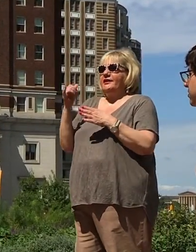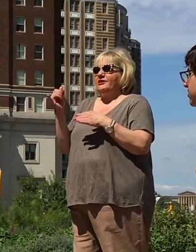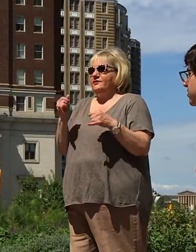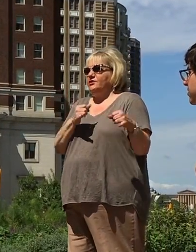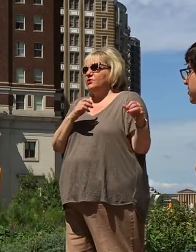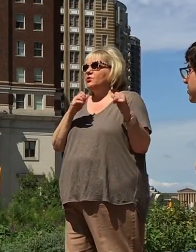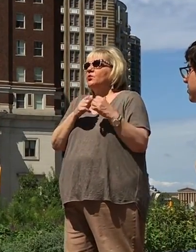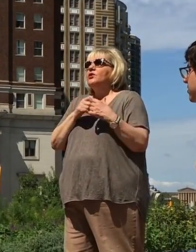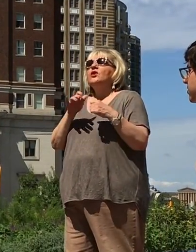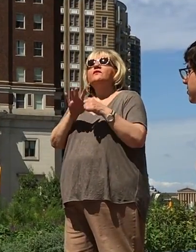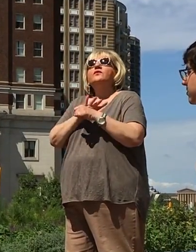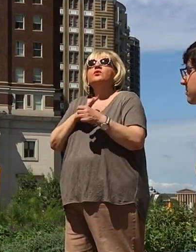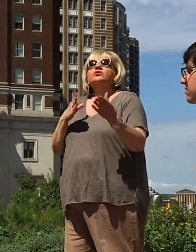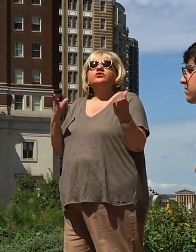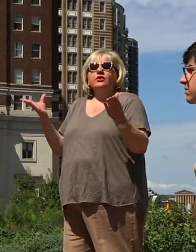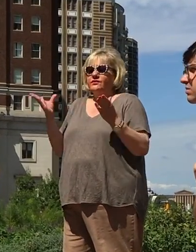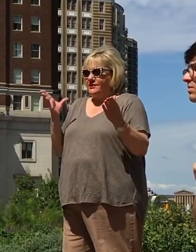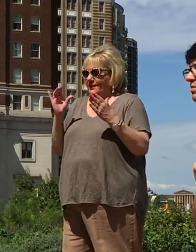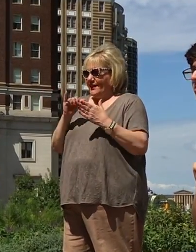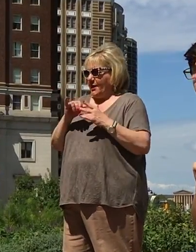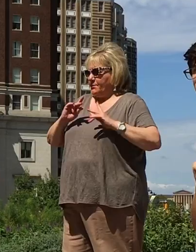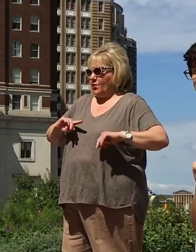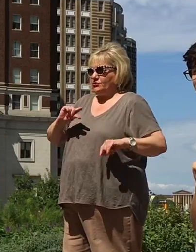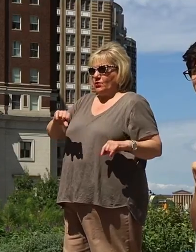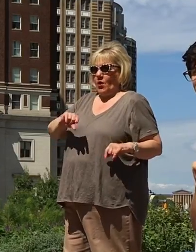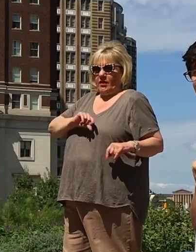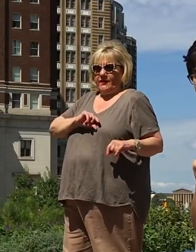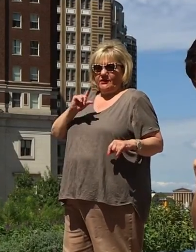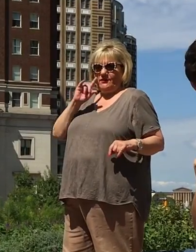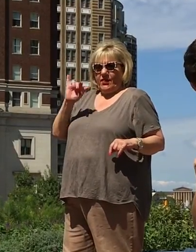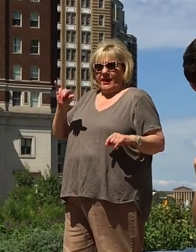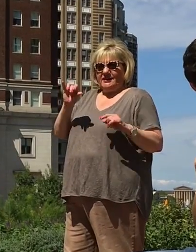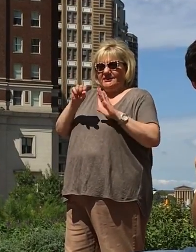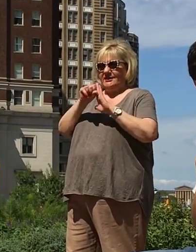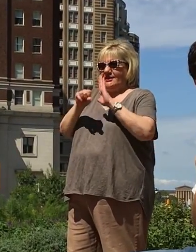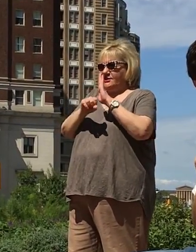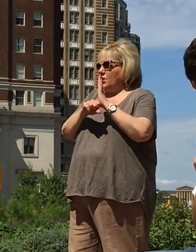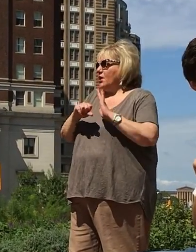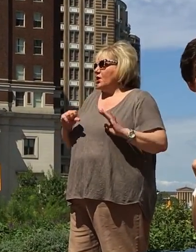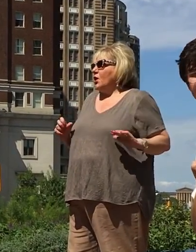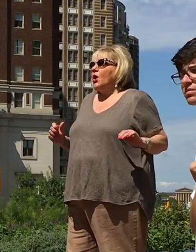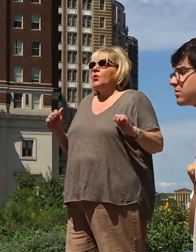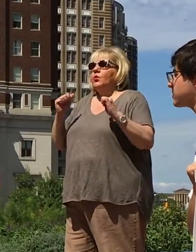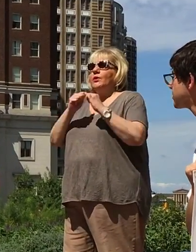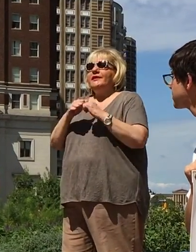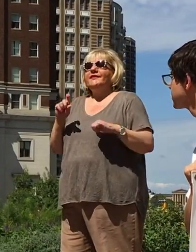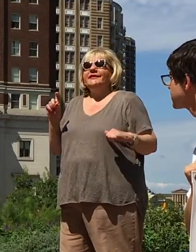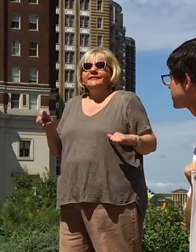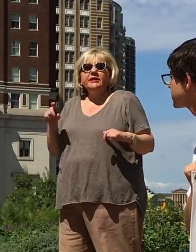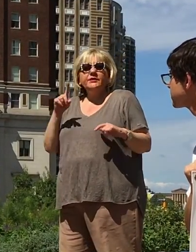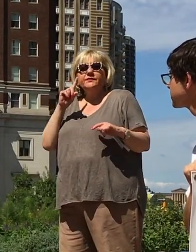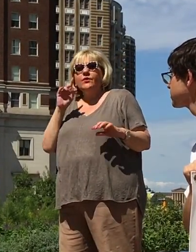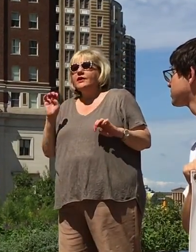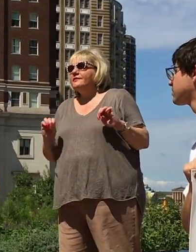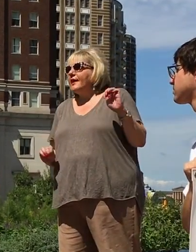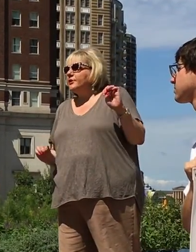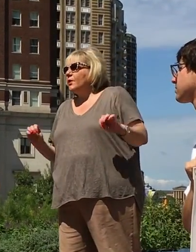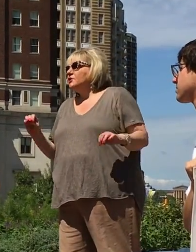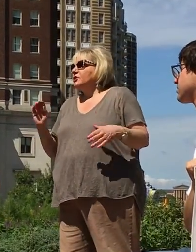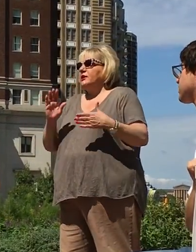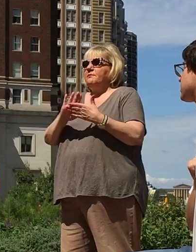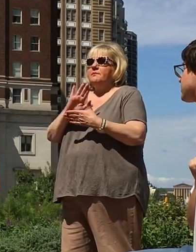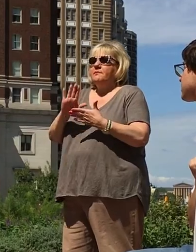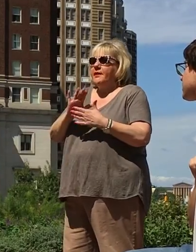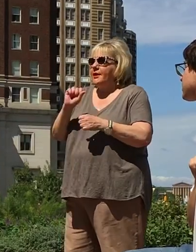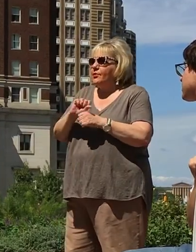full services that that person would have qualified in their state without the need for evaluation or paperwork or any of